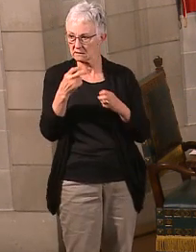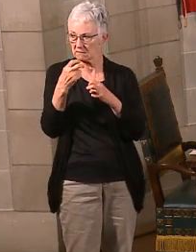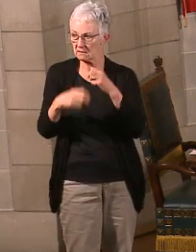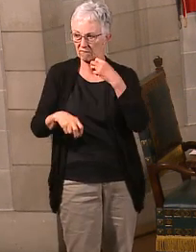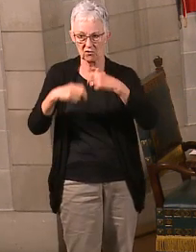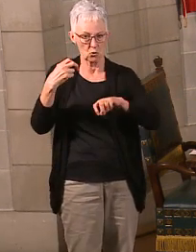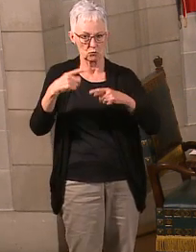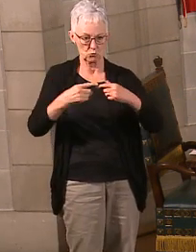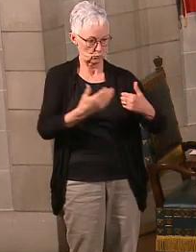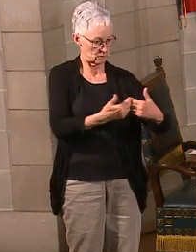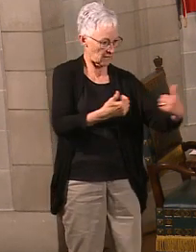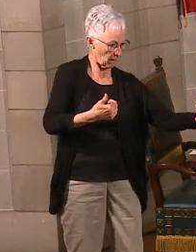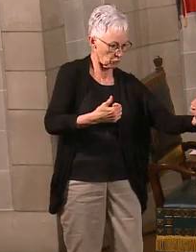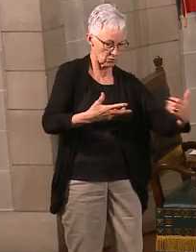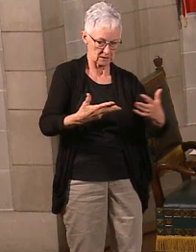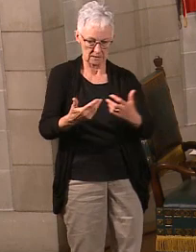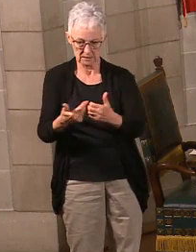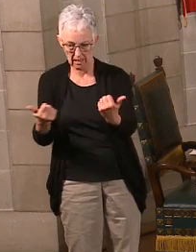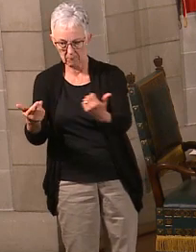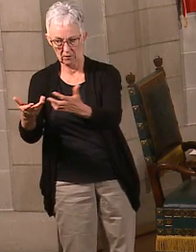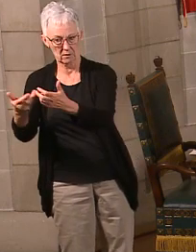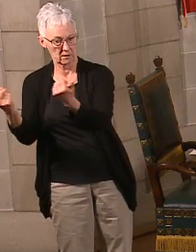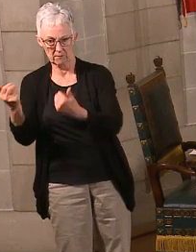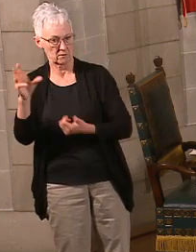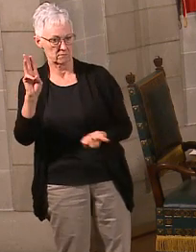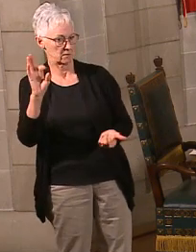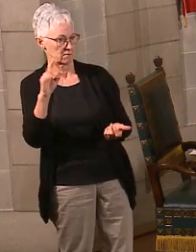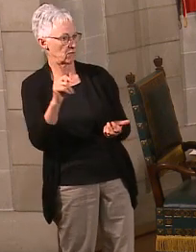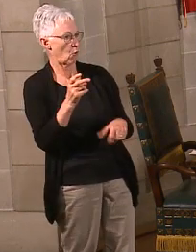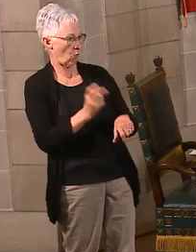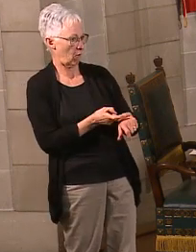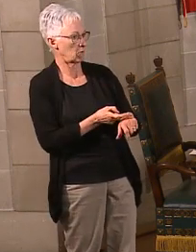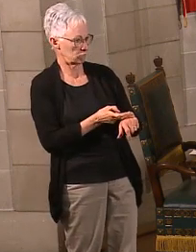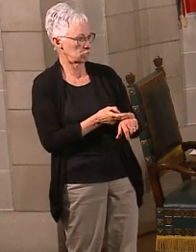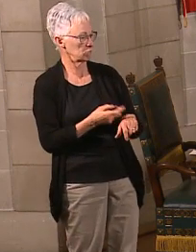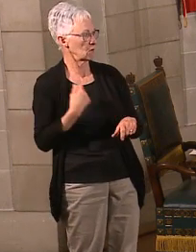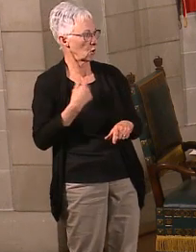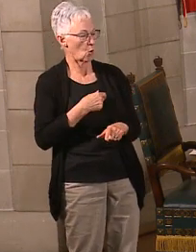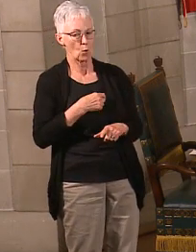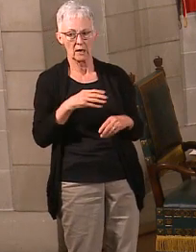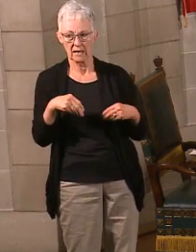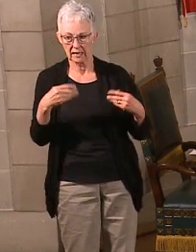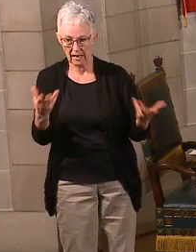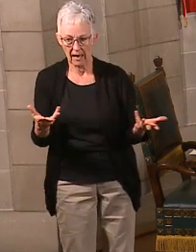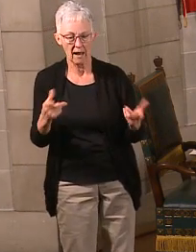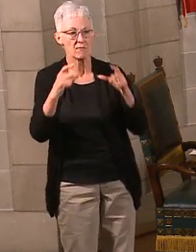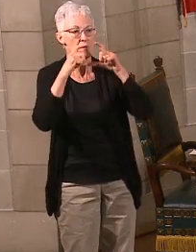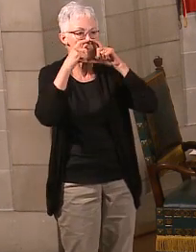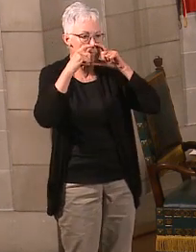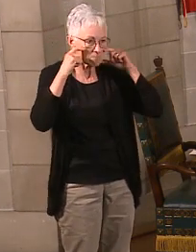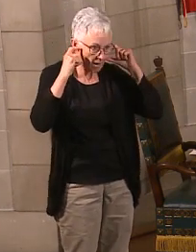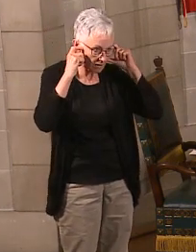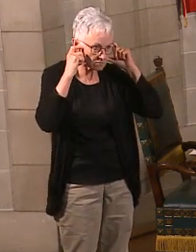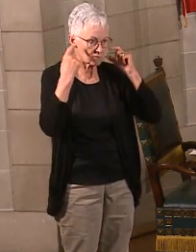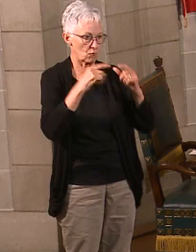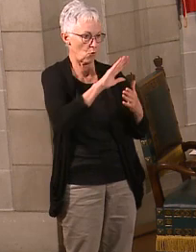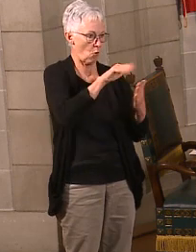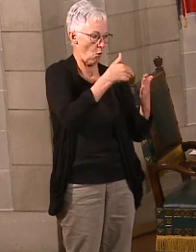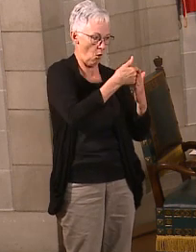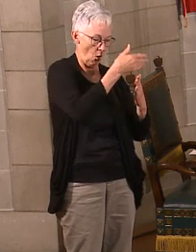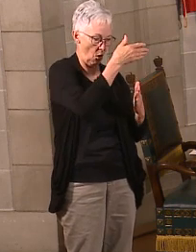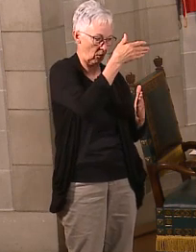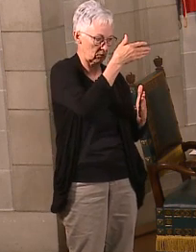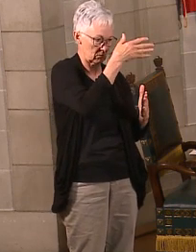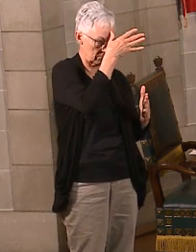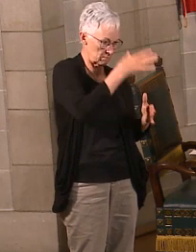to consistently maintain that 6 foot of distancing. We have provided the barrier mask to all staff and all the men that live